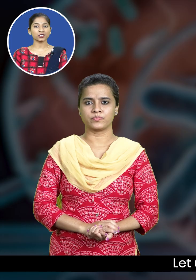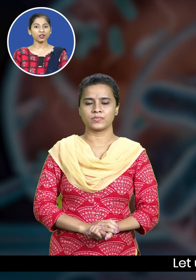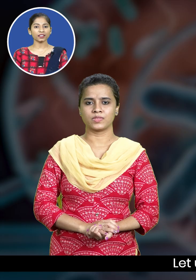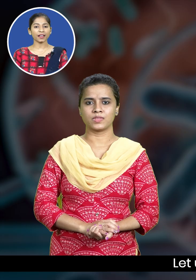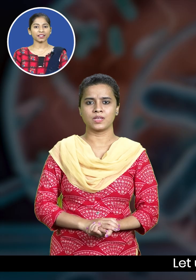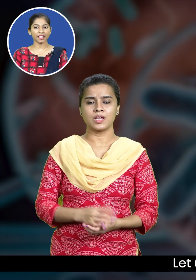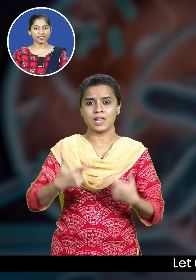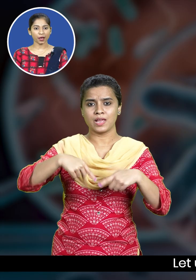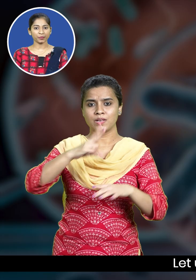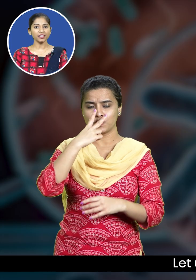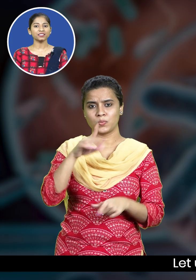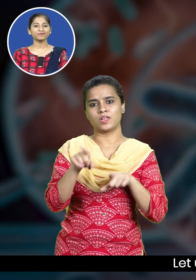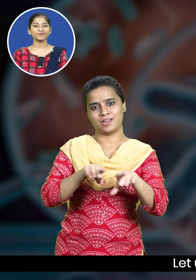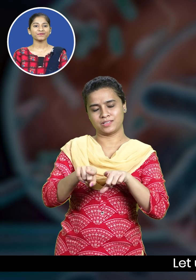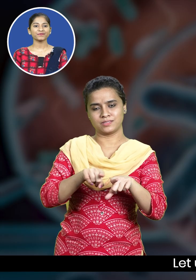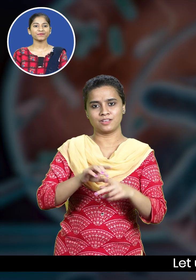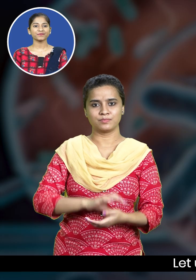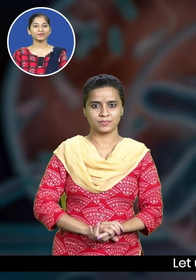Let us look at an example.